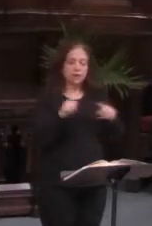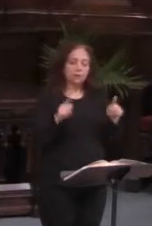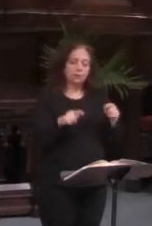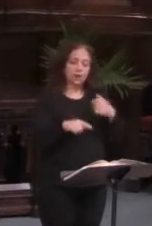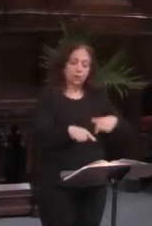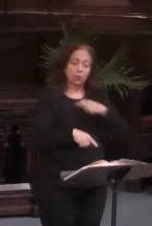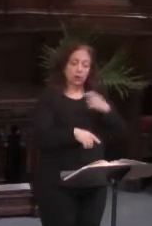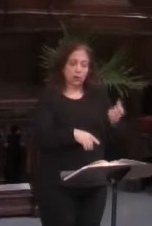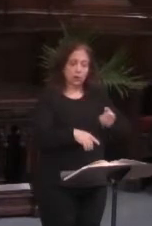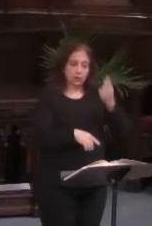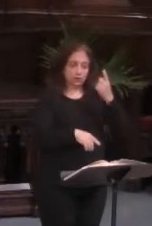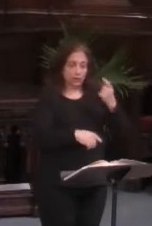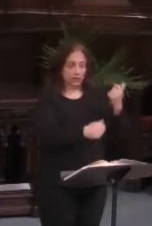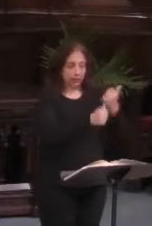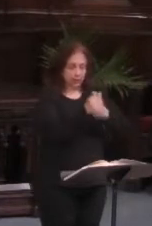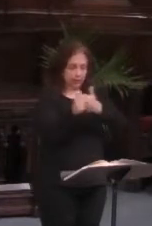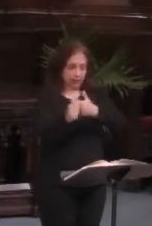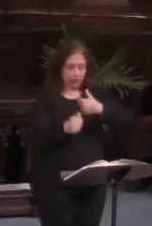we understand